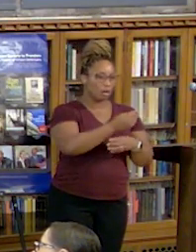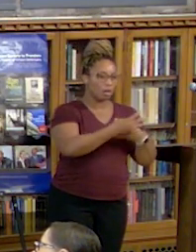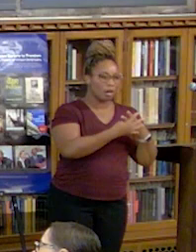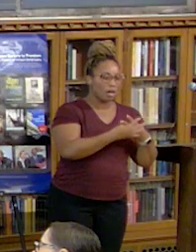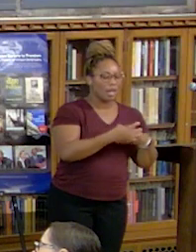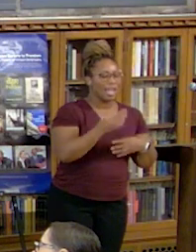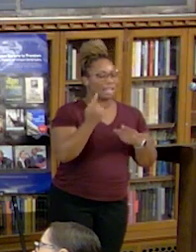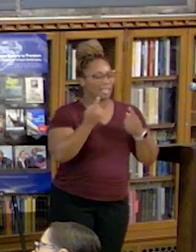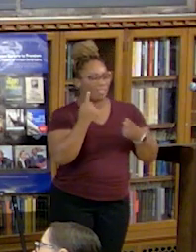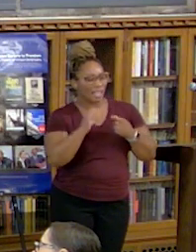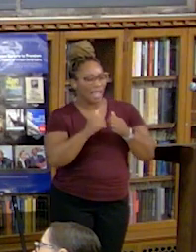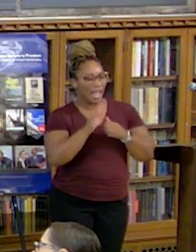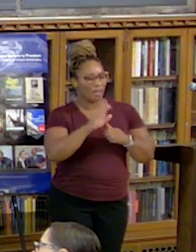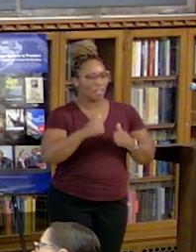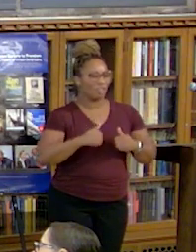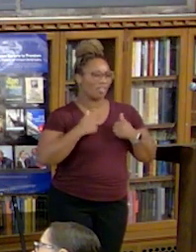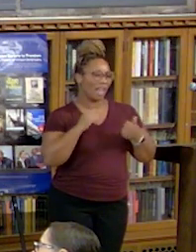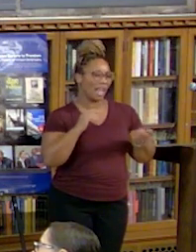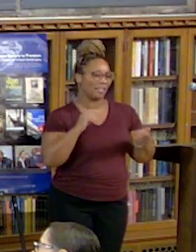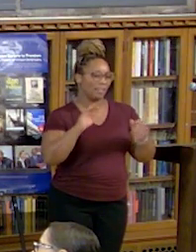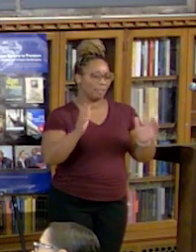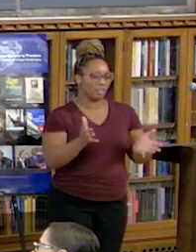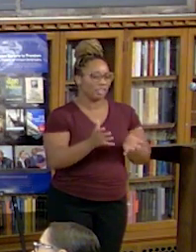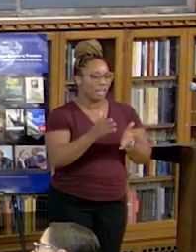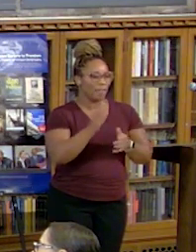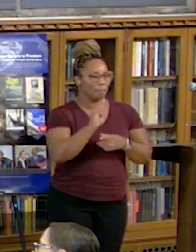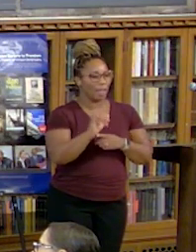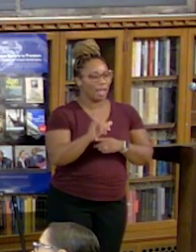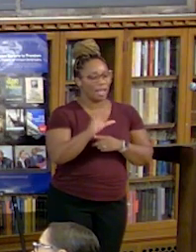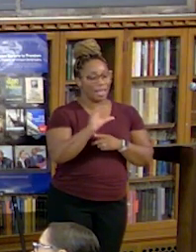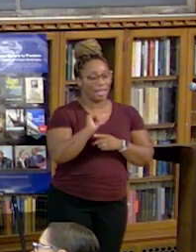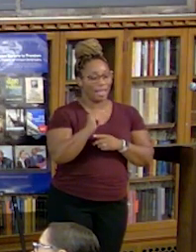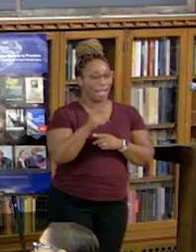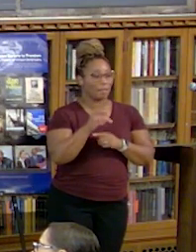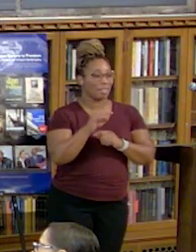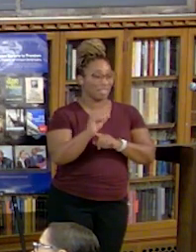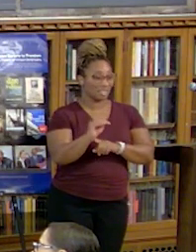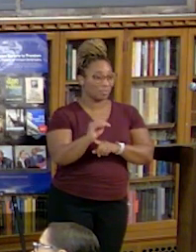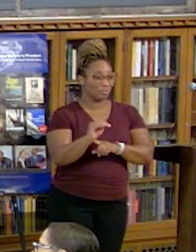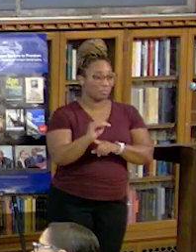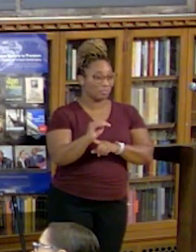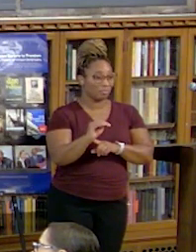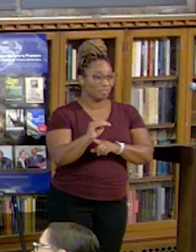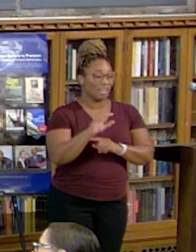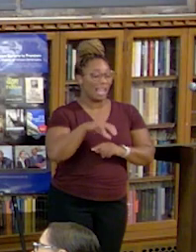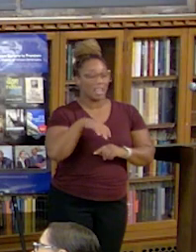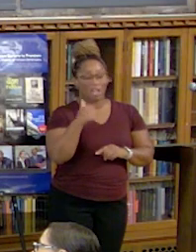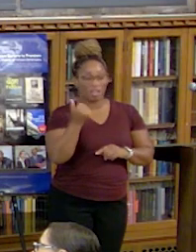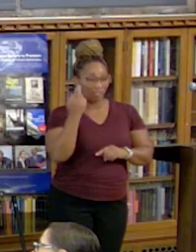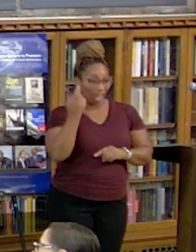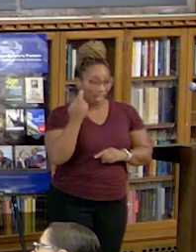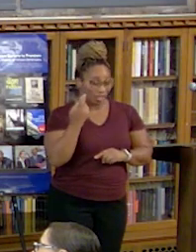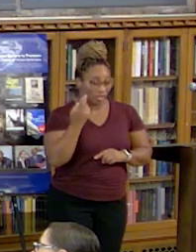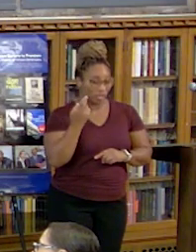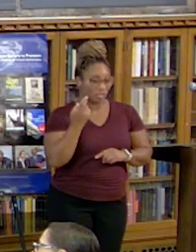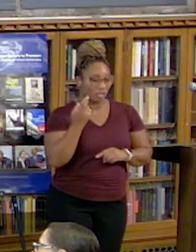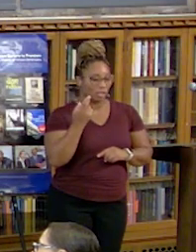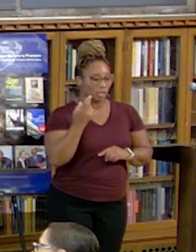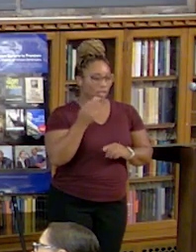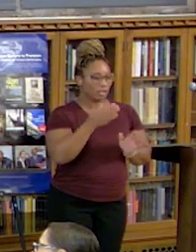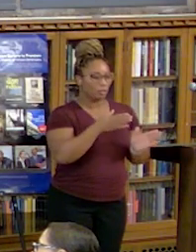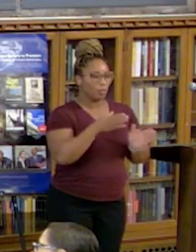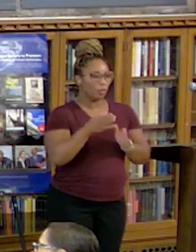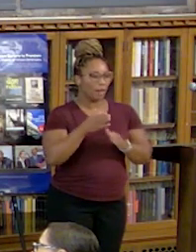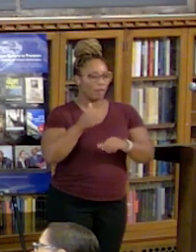about how their lives have been shaped by capitalism and other factors to sort of move away from a